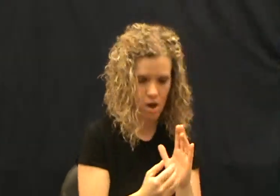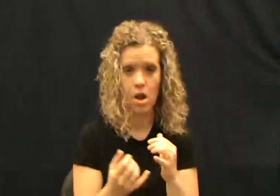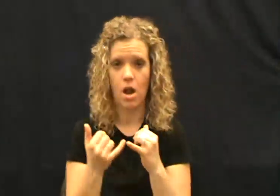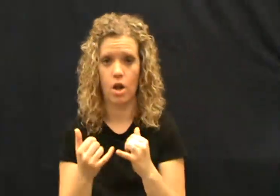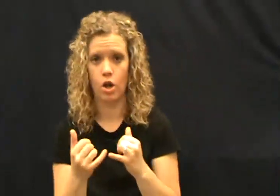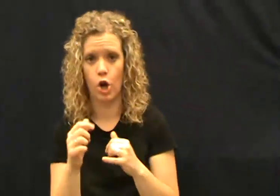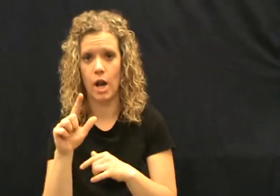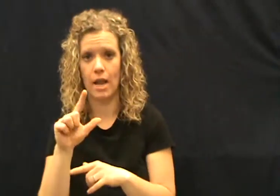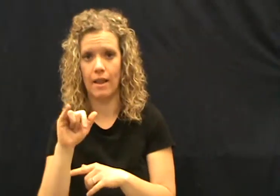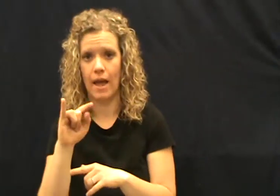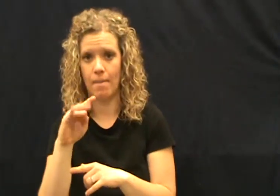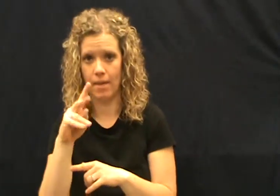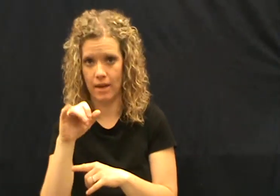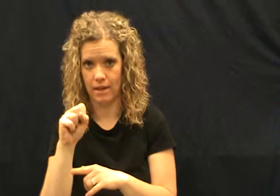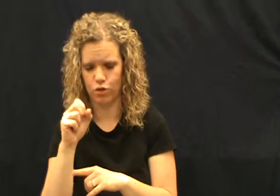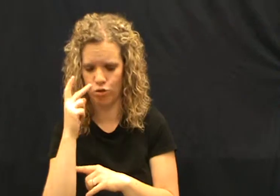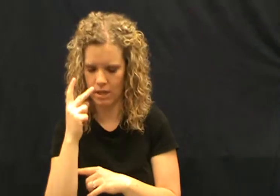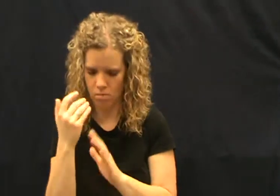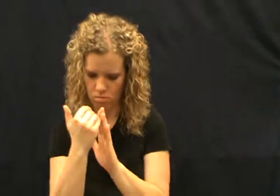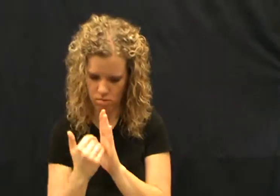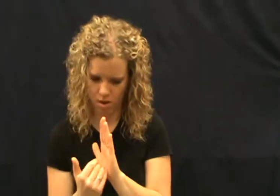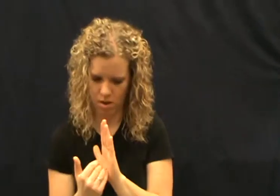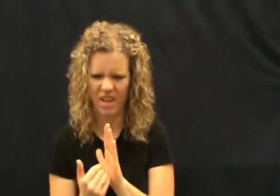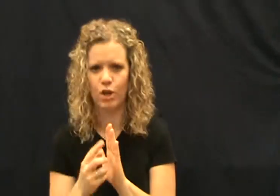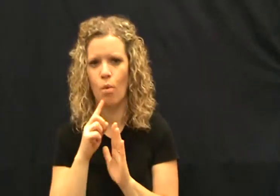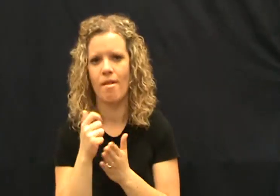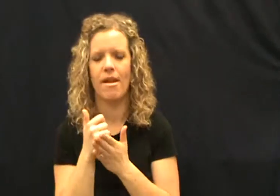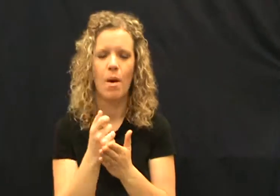in there as well. So you get a little better feel for what this company is all about.